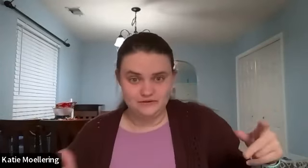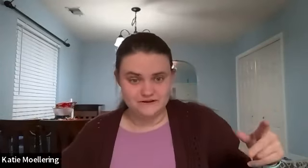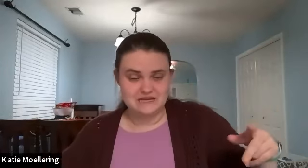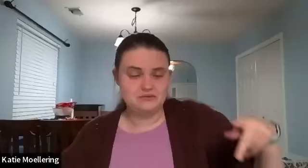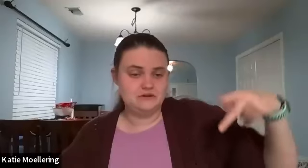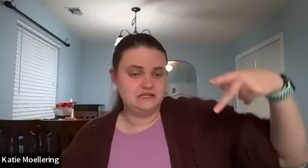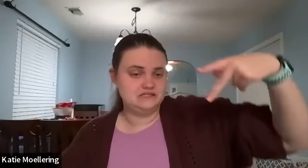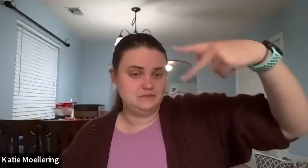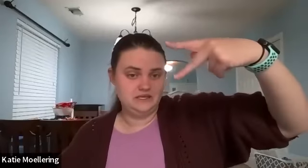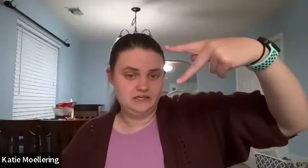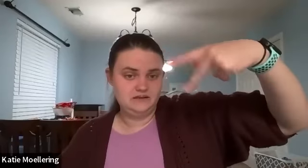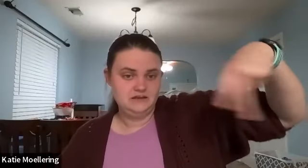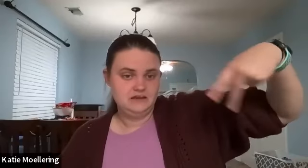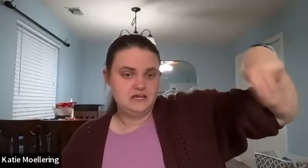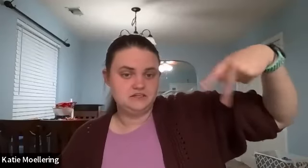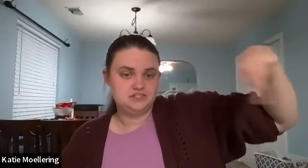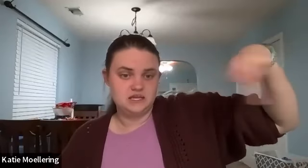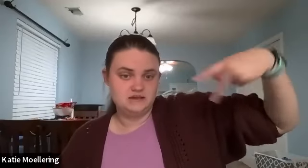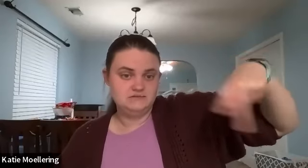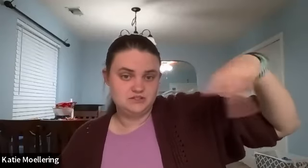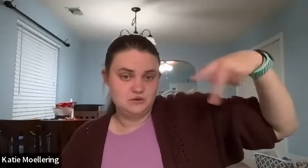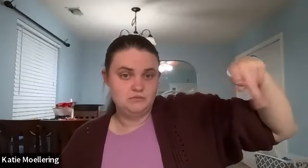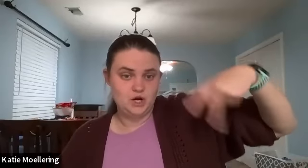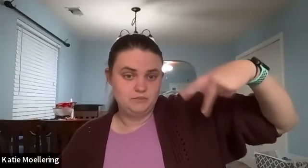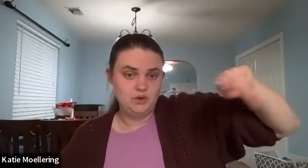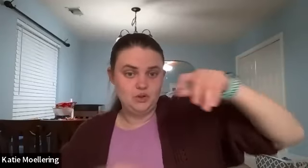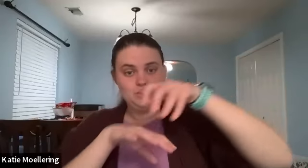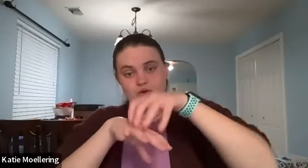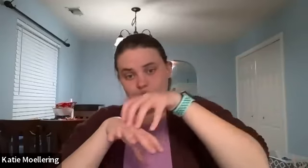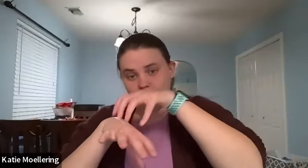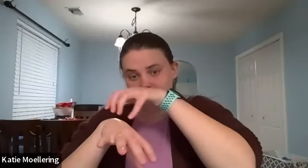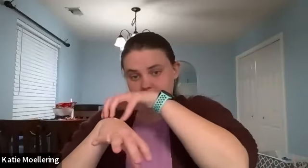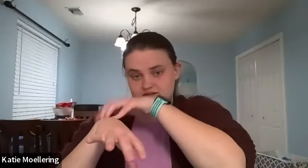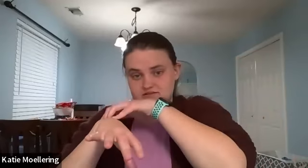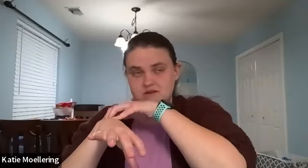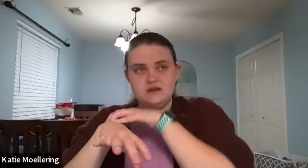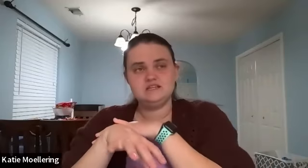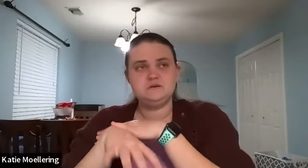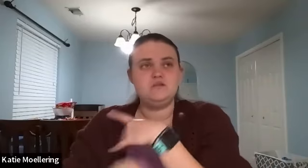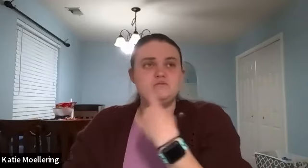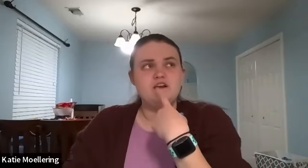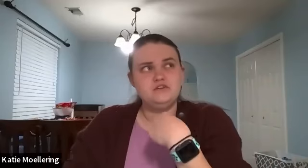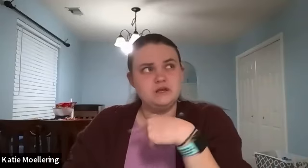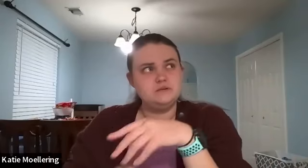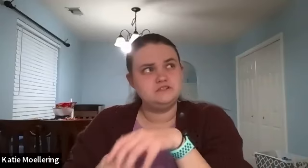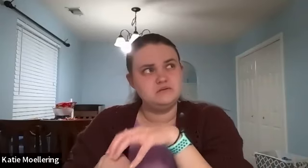for example, it's a P and you shake it. So purple grapes. I guess we call them red grapes, don't